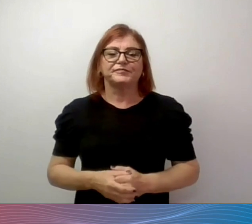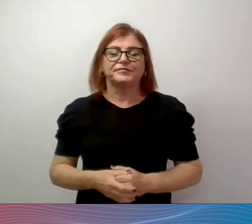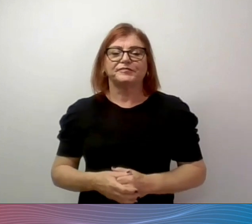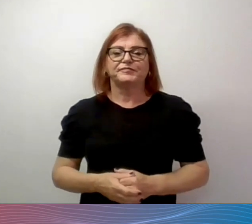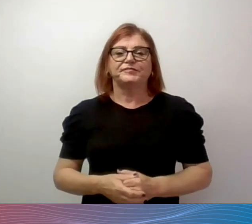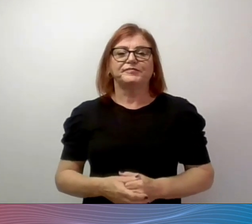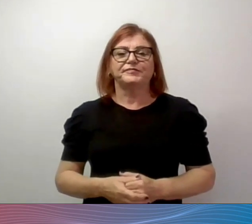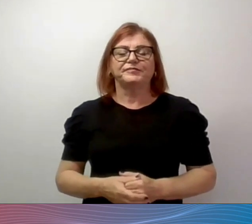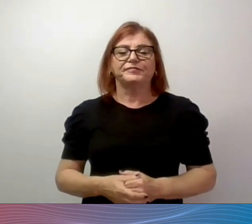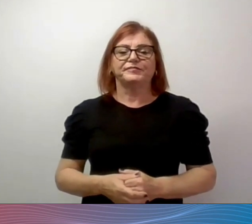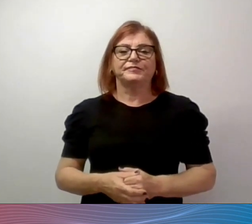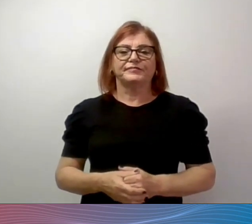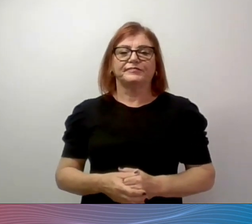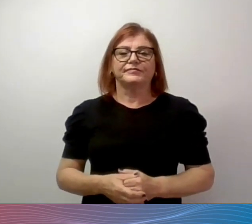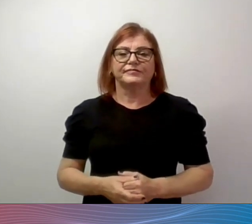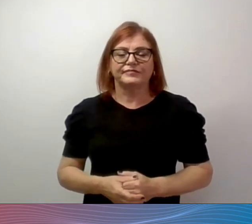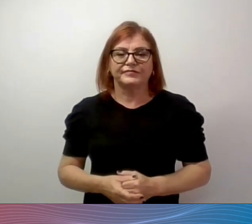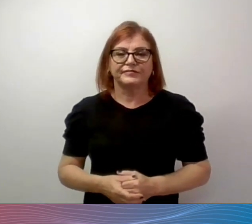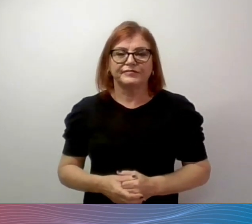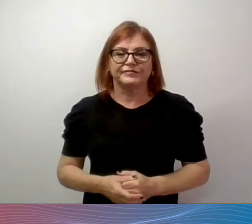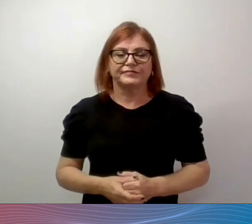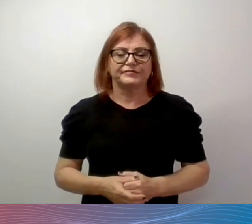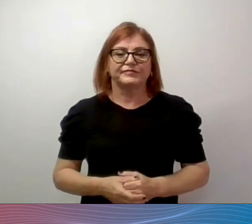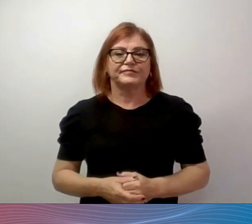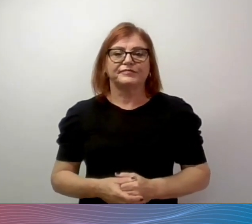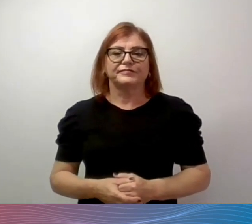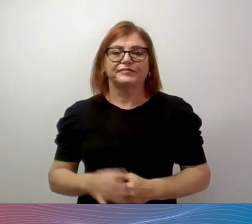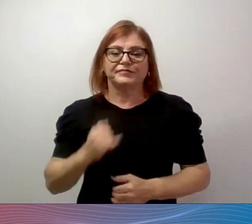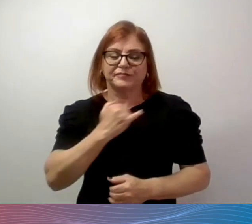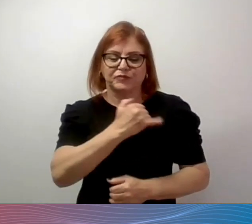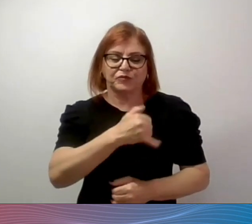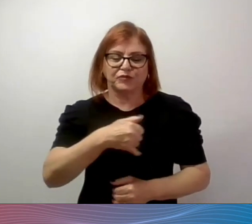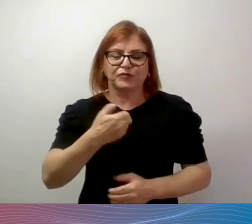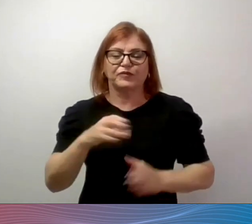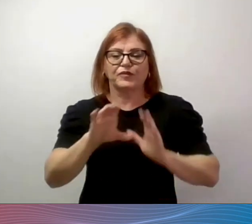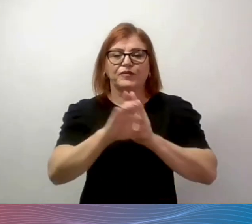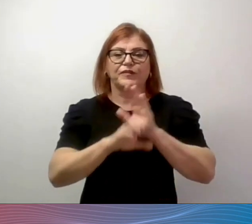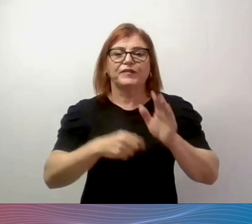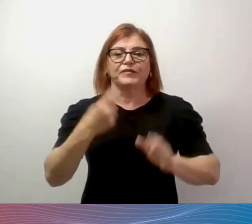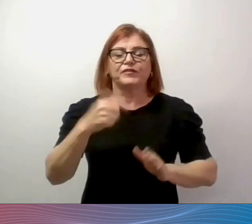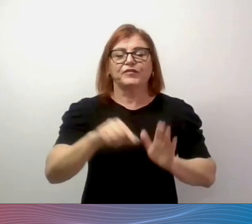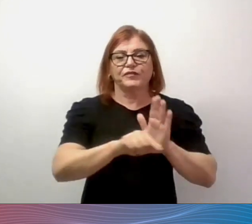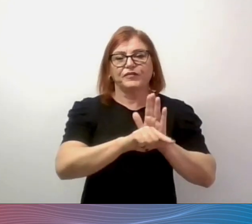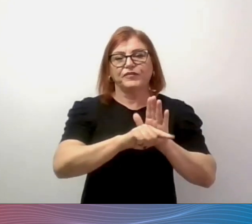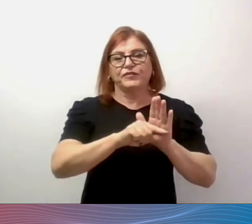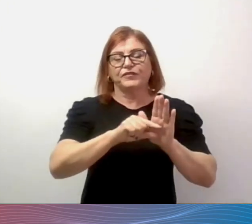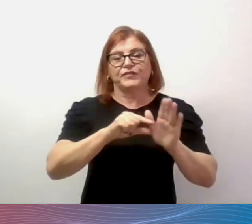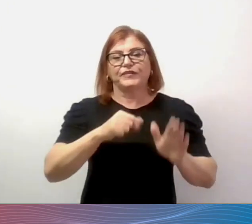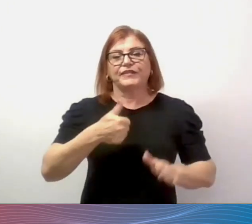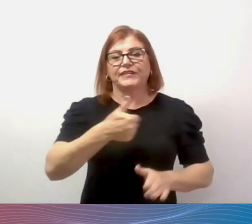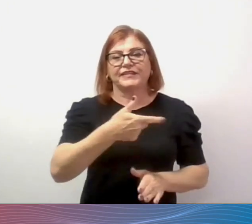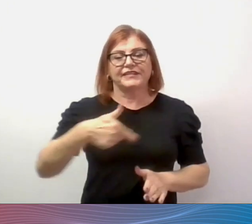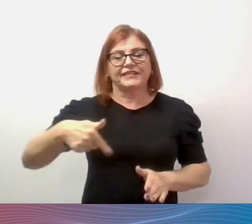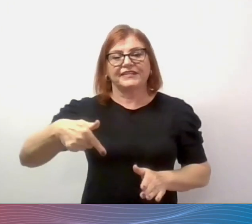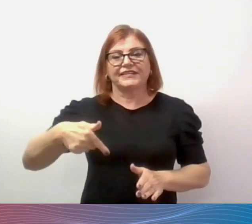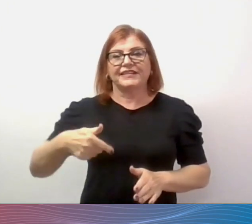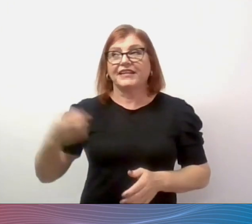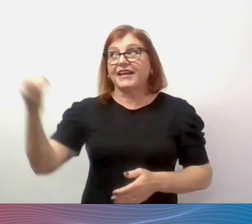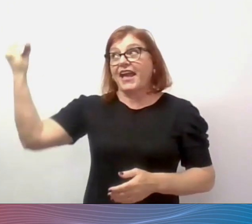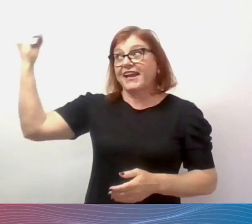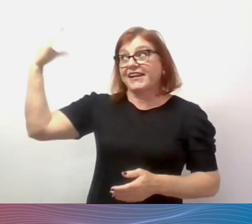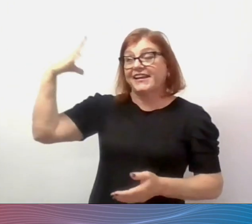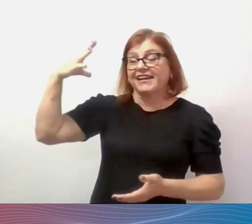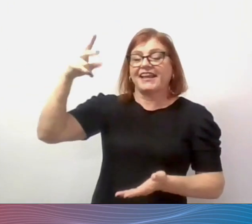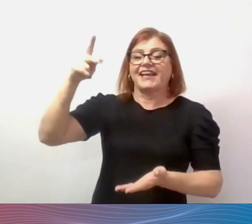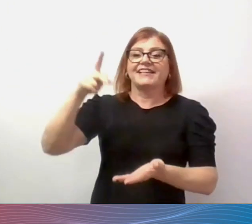smelling aroma. Então nós já lemos que em João capítulo 1 versículo 17 a graça e a verdade vieram por intermédio